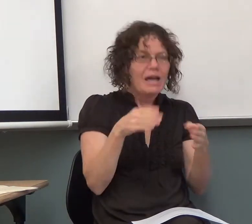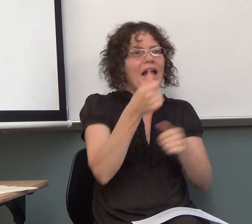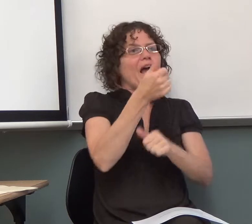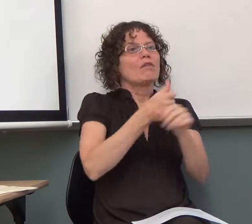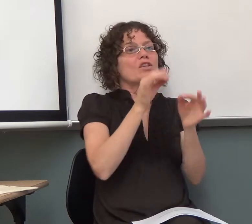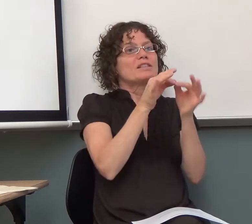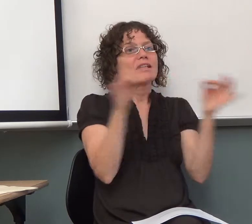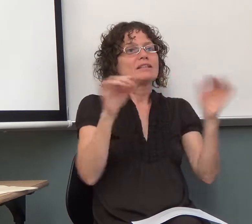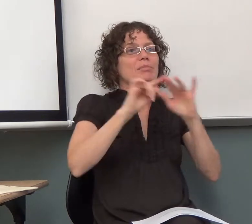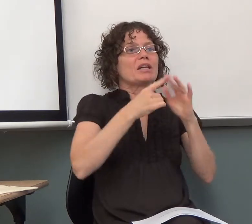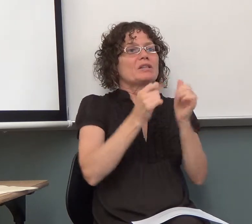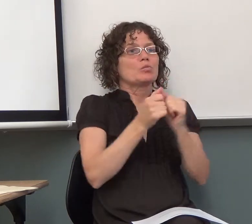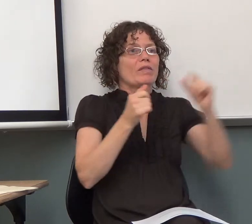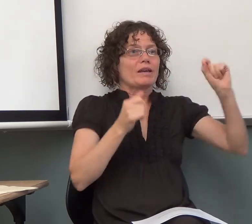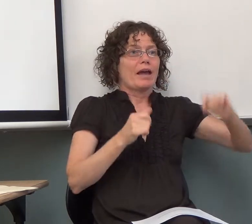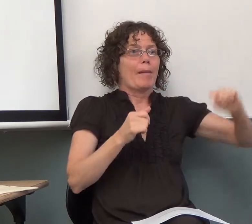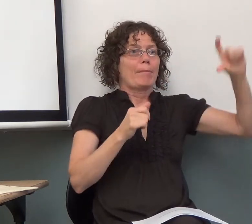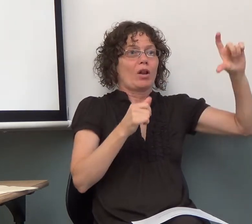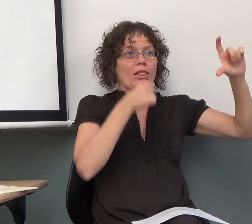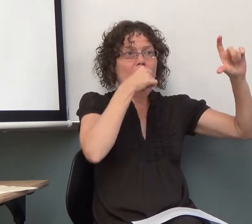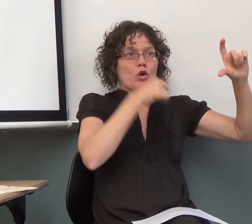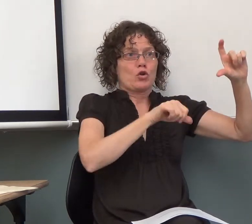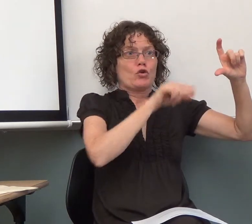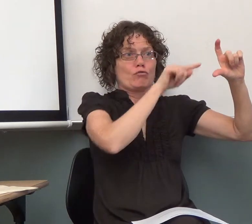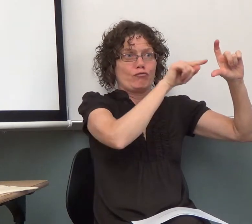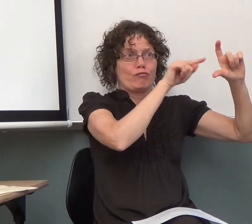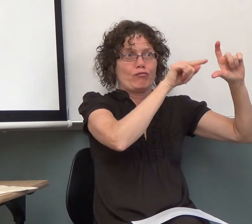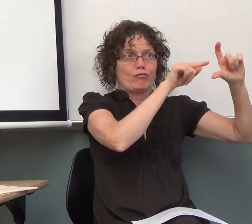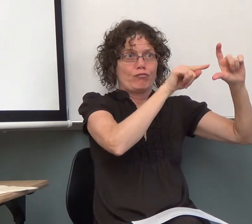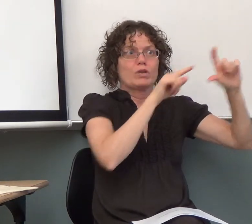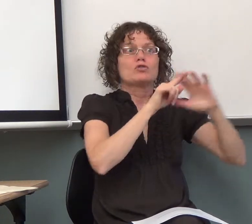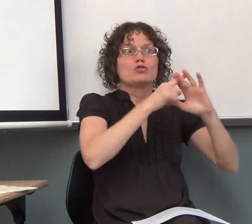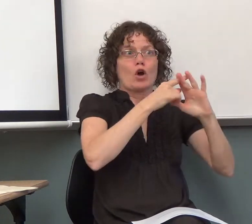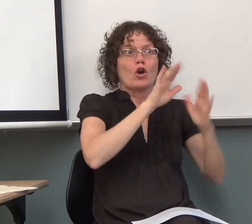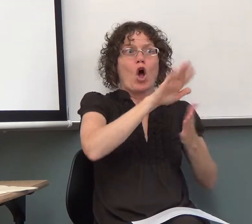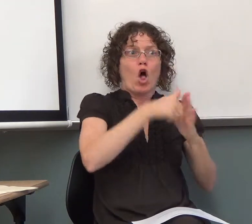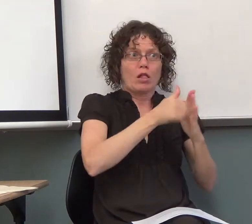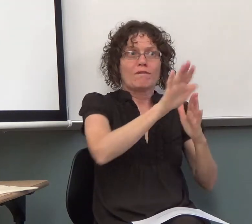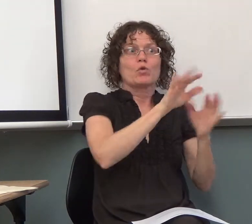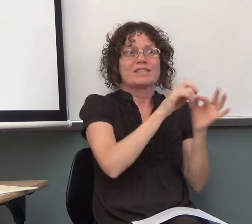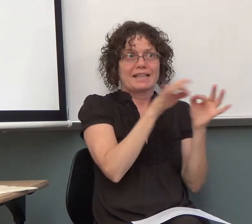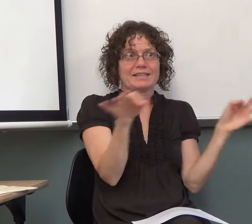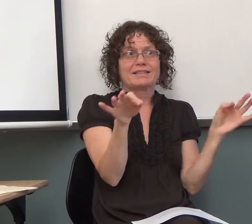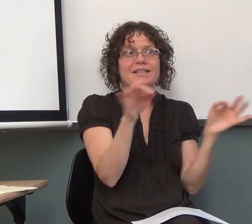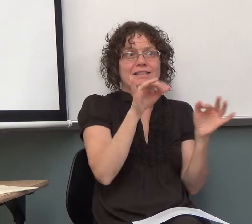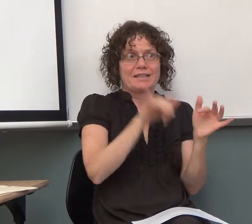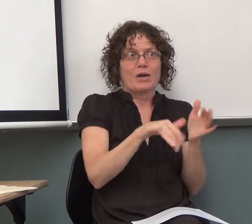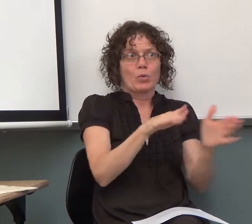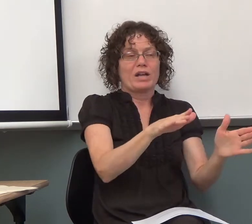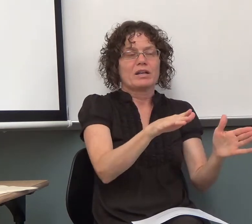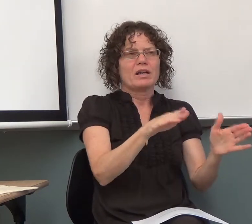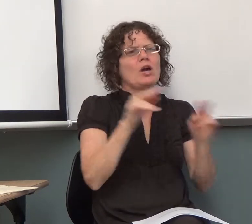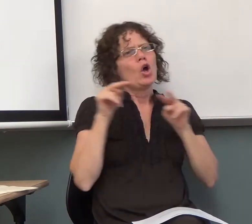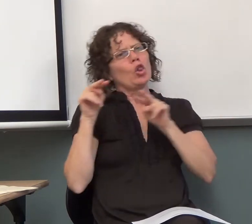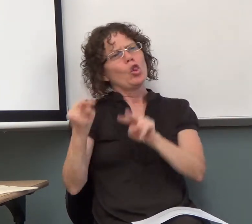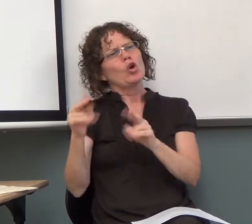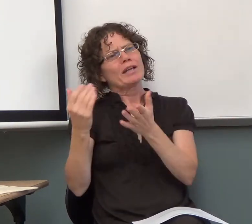Don't forget that. Okay, so we're going to start our sentences that way. And then let's look again at those pronouns, all right? Pronouns